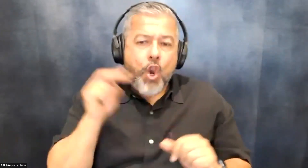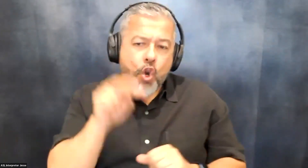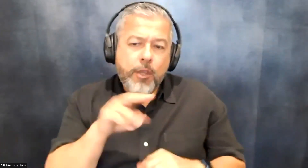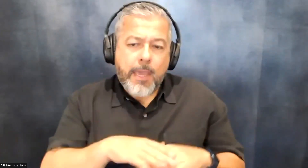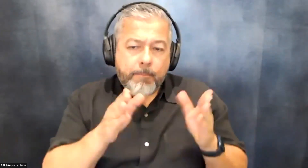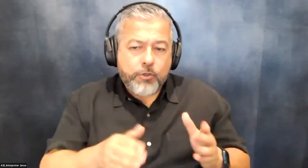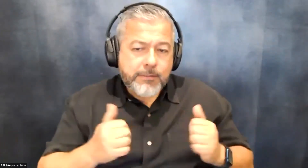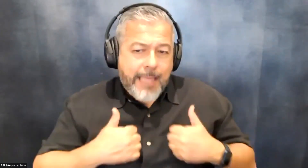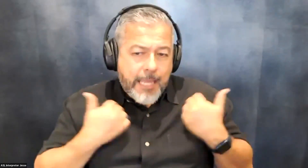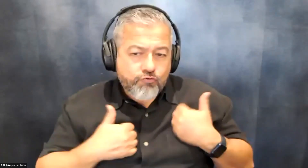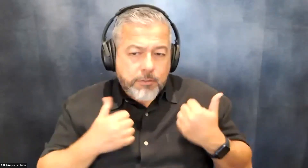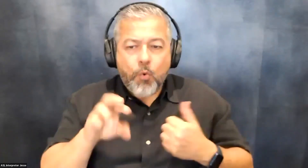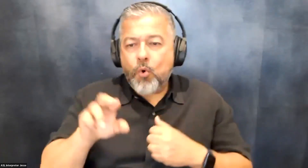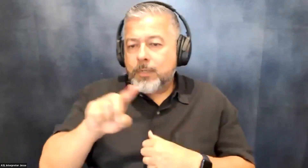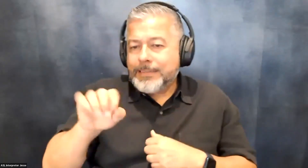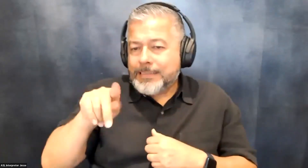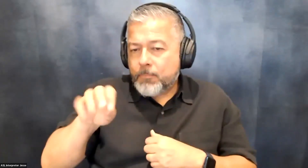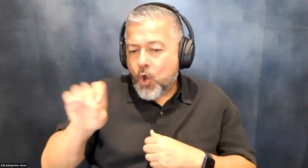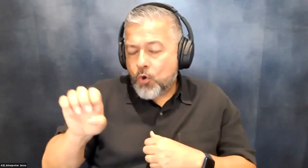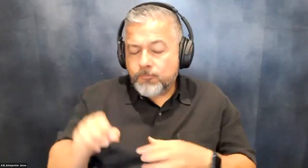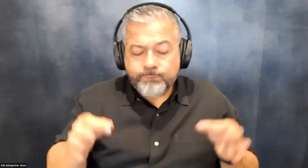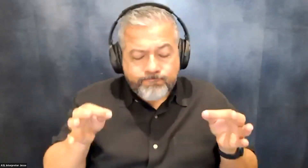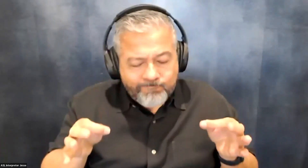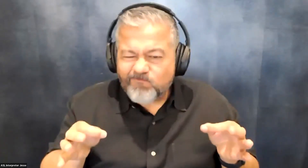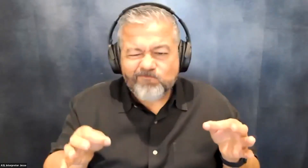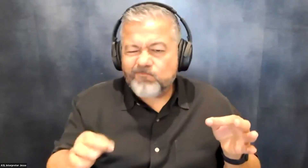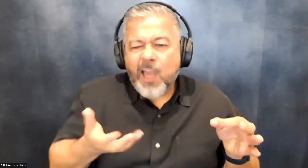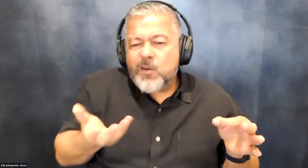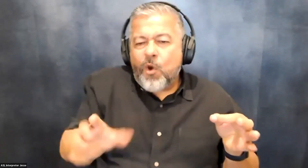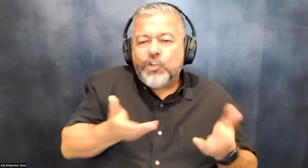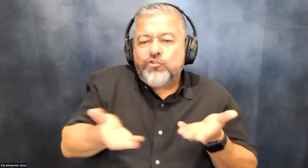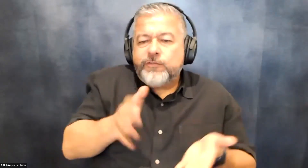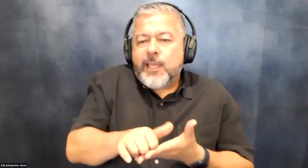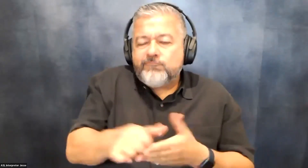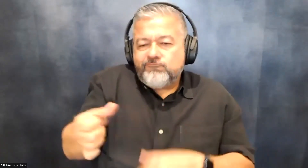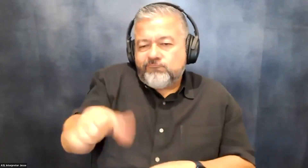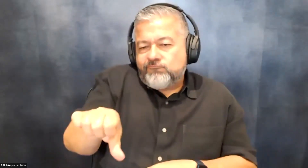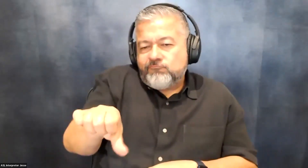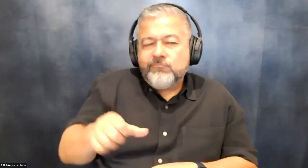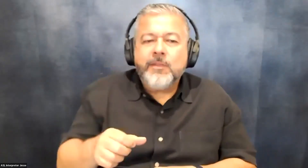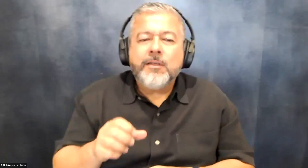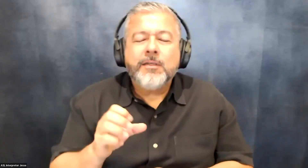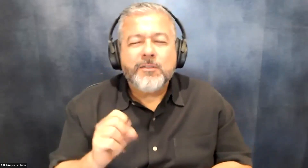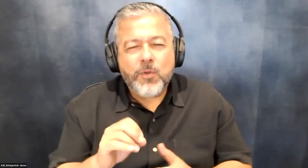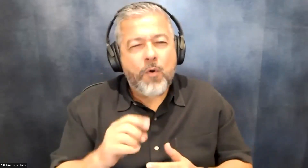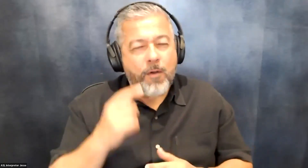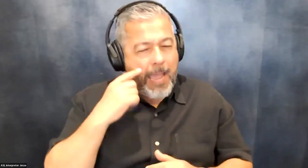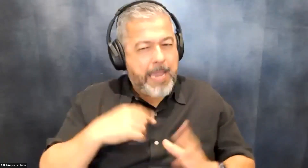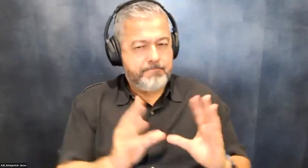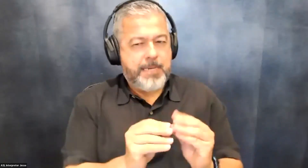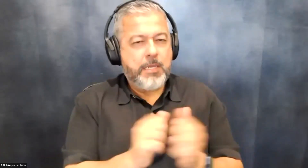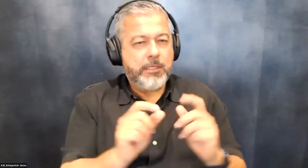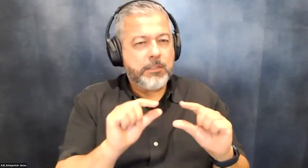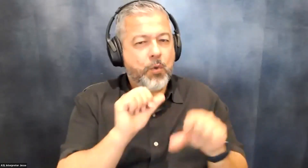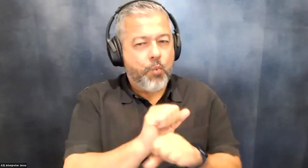address or their zip code to know if you can serve them, which is not how we want the system to function. So I've been meeting as part of a transportation work group, and we've